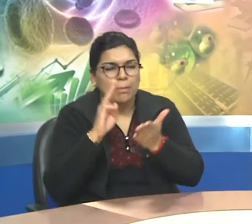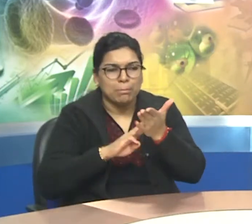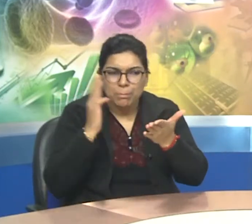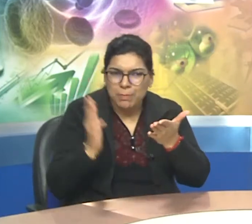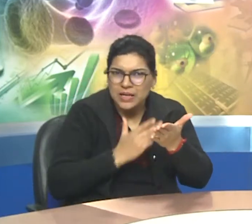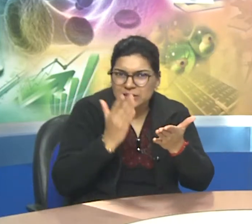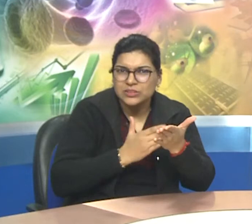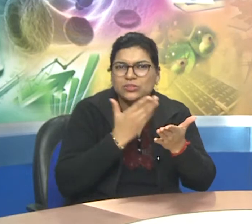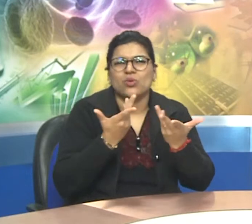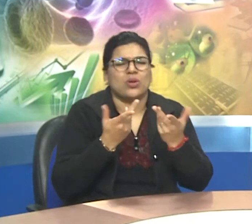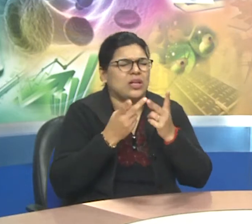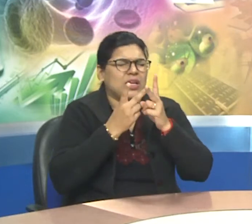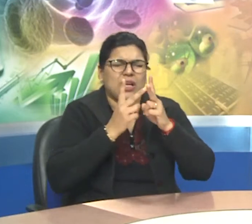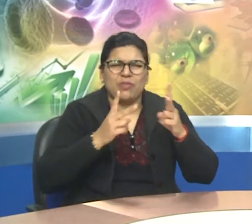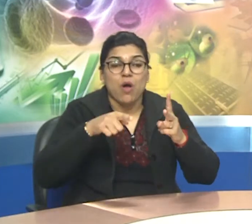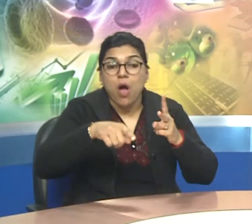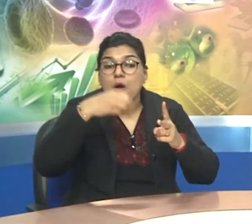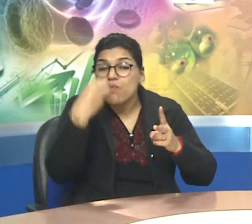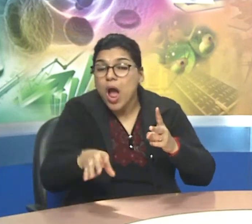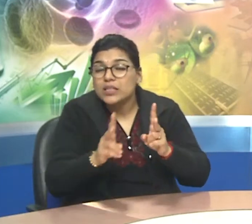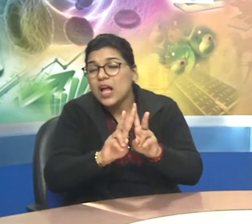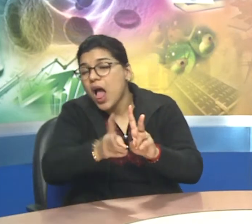books, old newspapers,